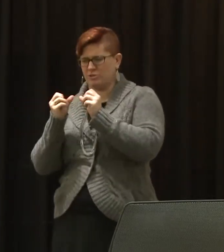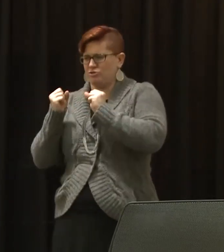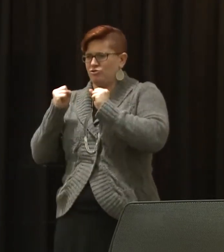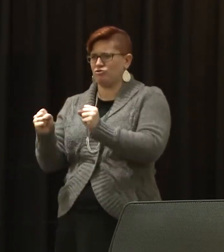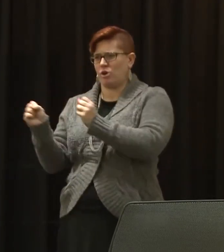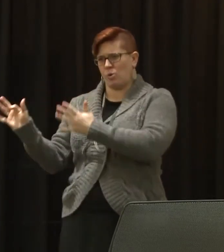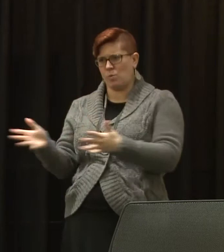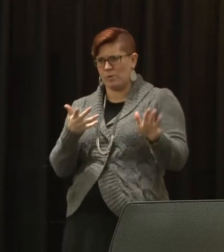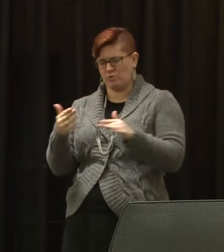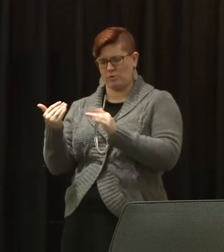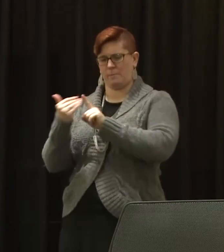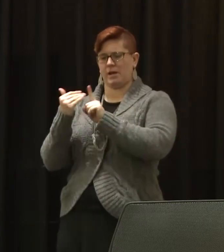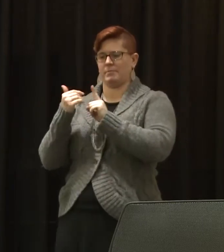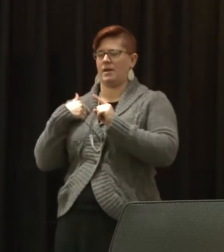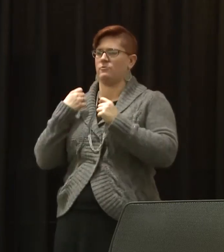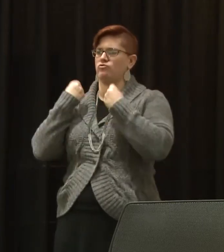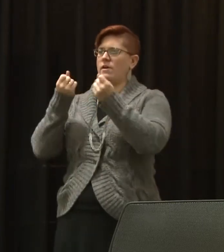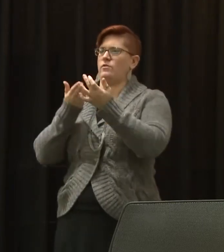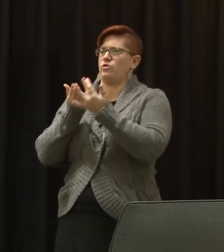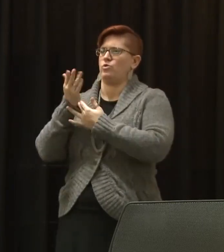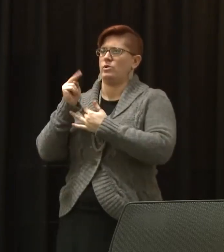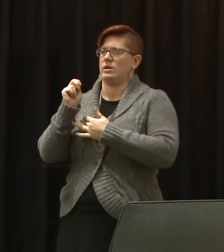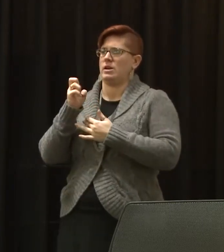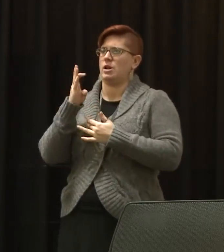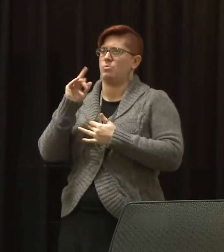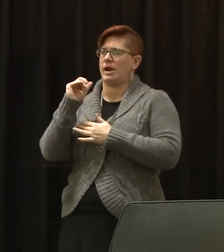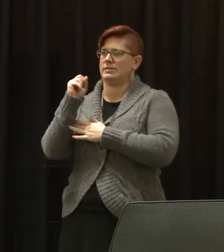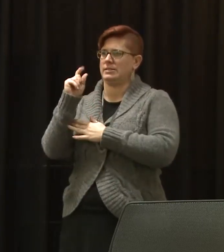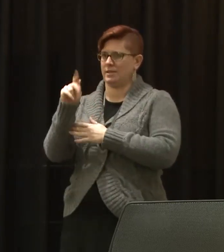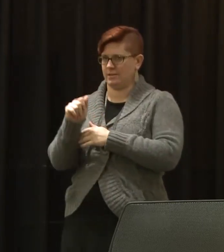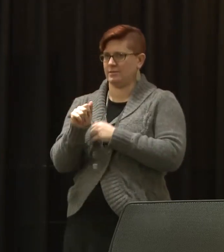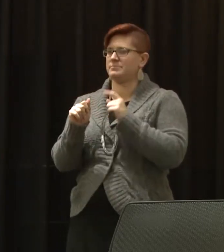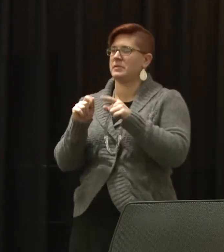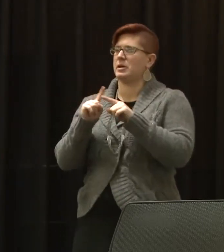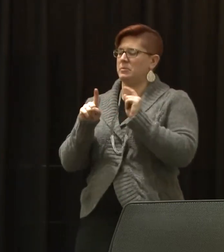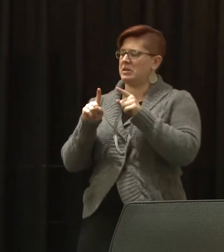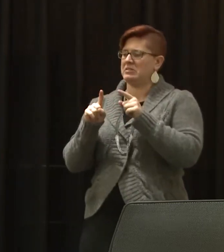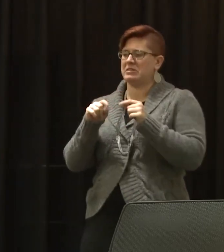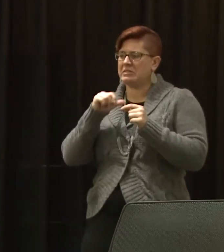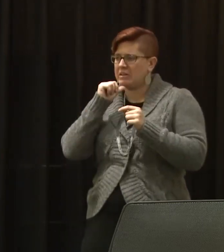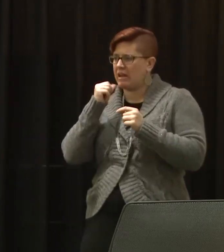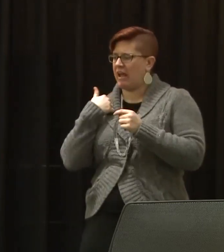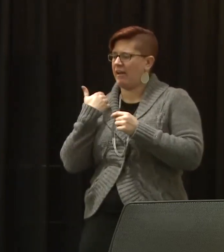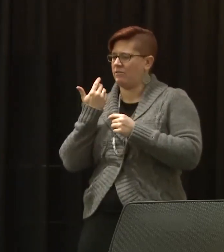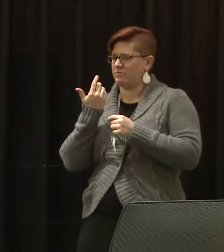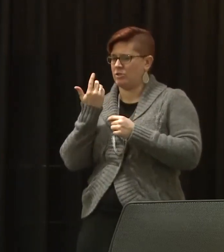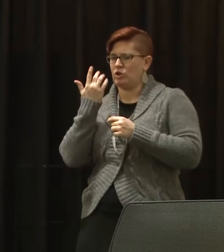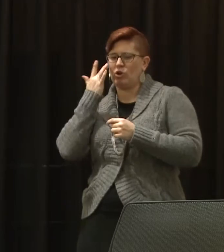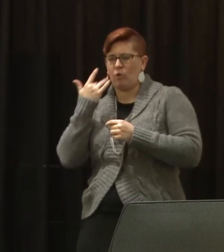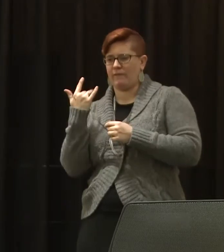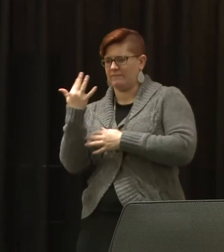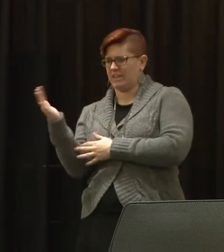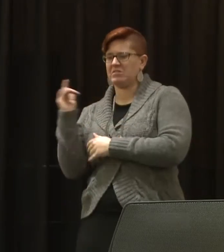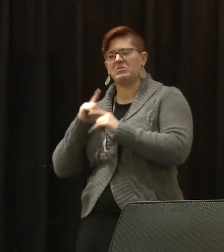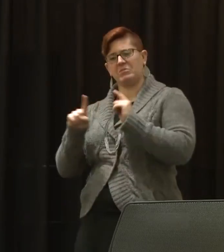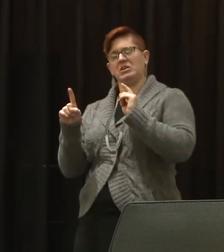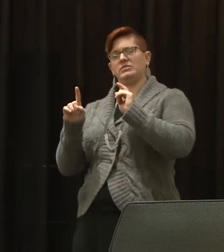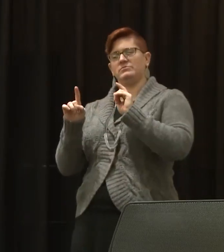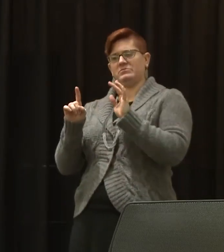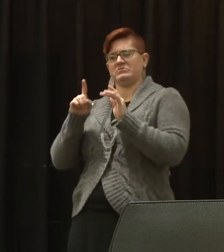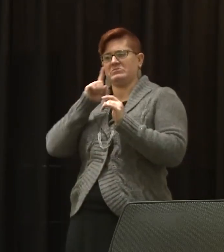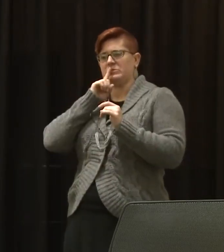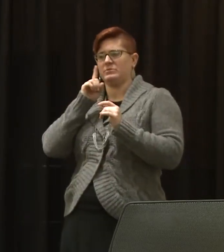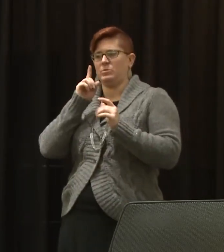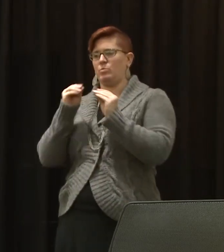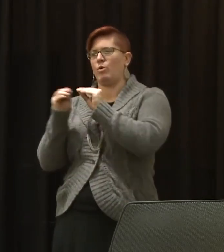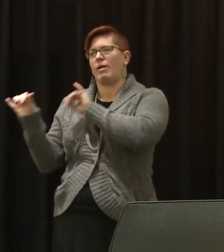across Nebraska, but the parched landscape here produces not fields of golden crops, but rather brown flora corpses moving east in a